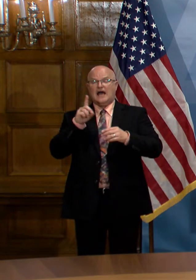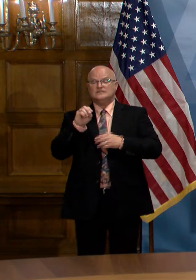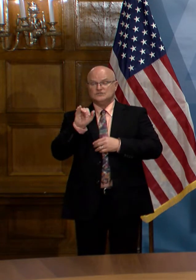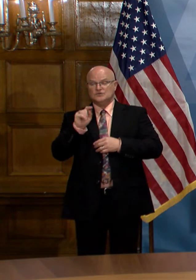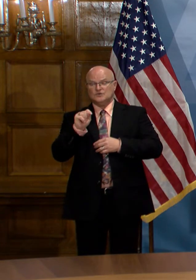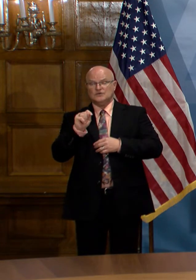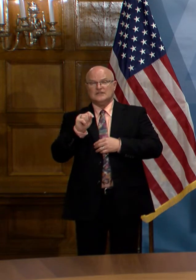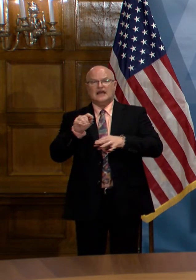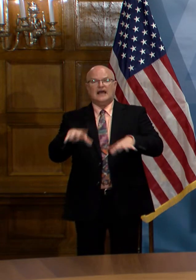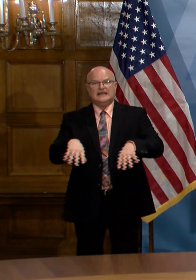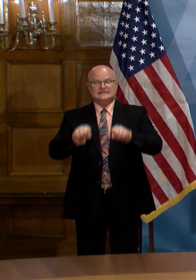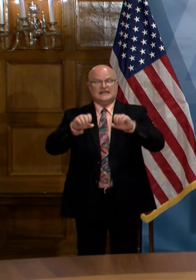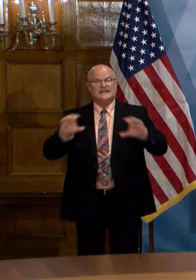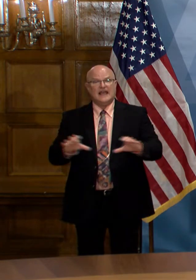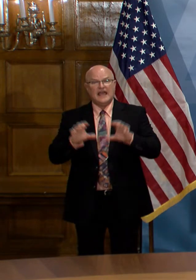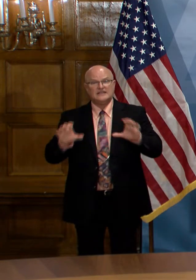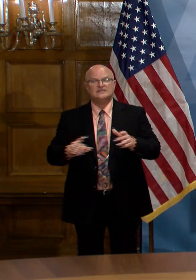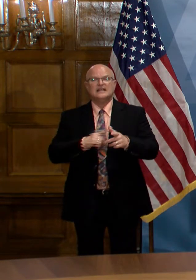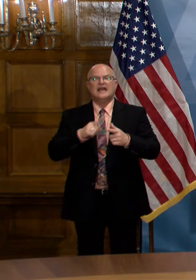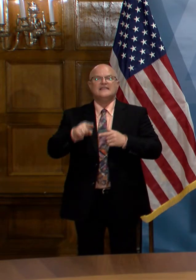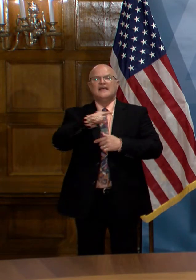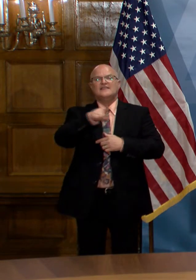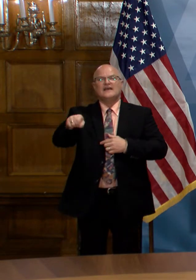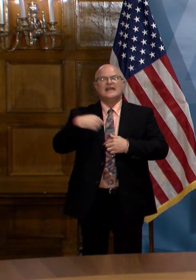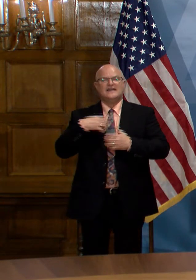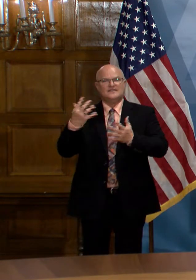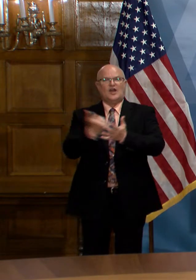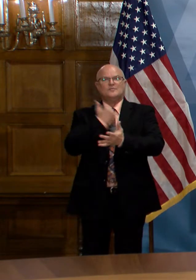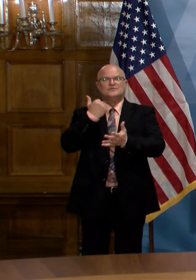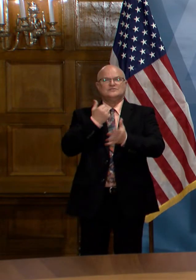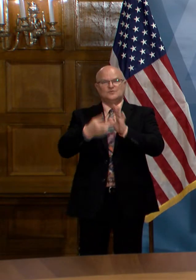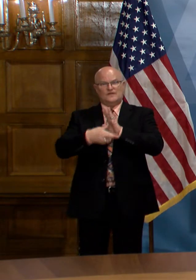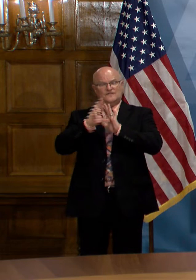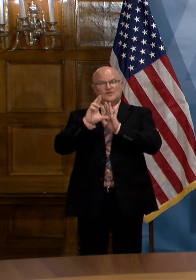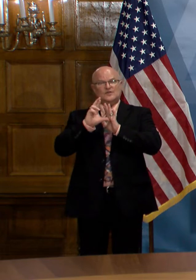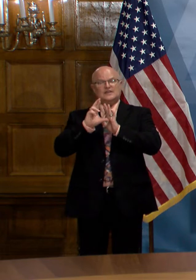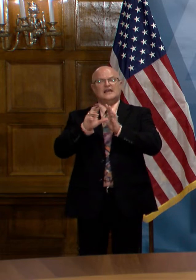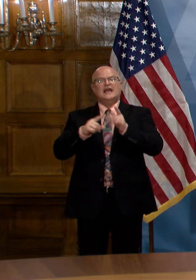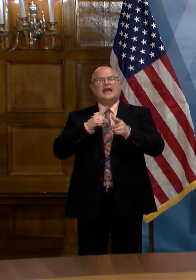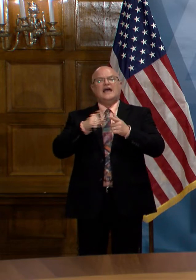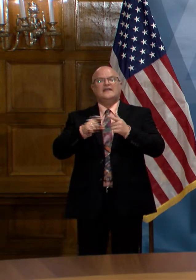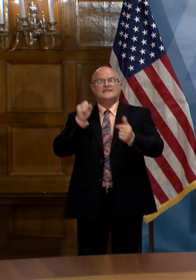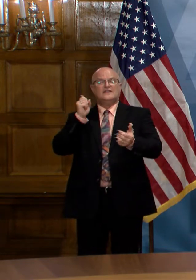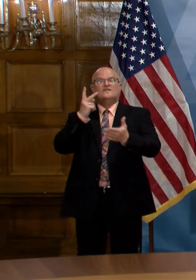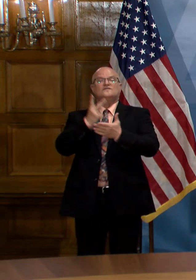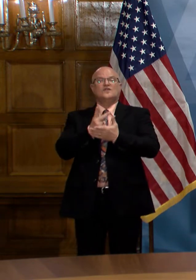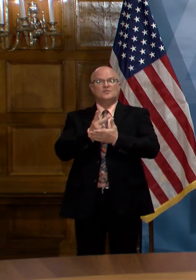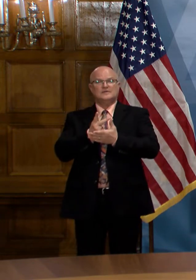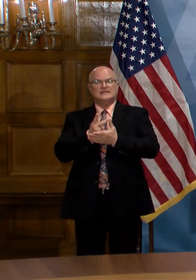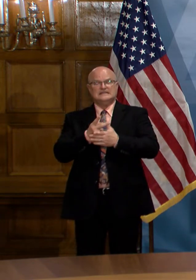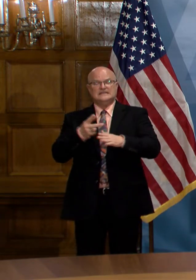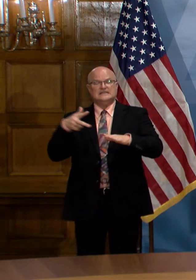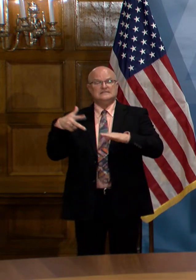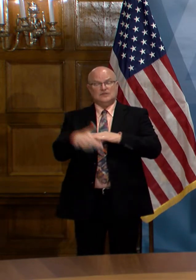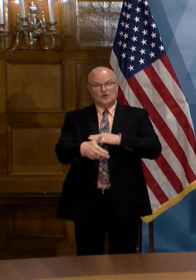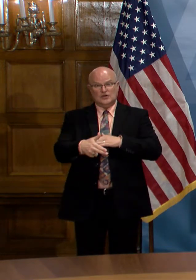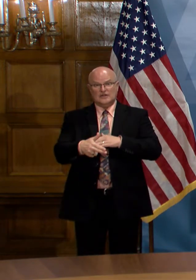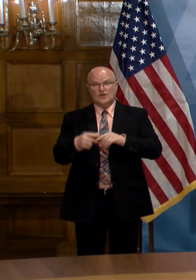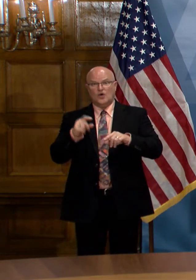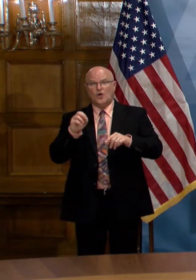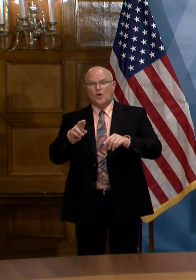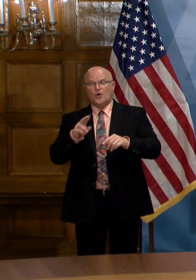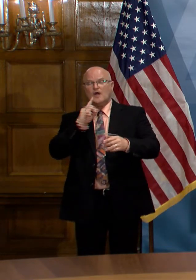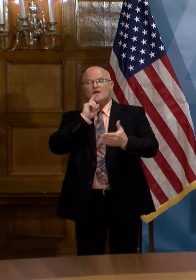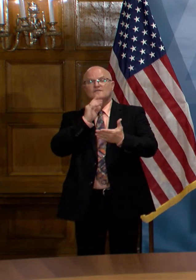it, I take the action, and then they have an opportunity to review it, and they have to affirmatively terminate it